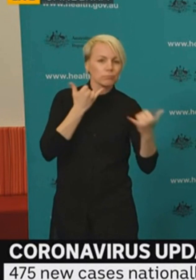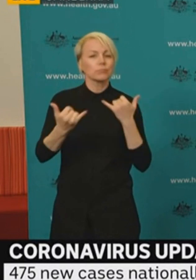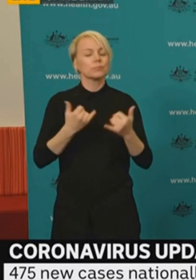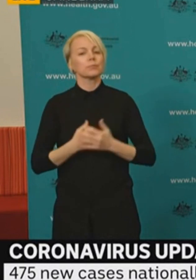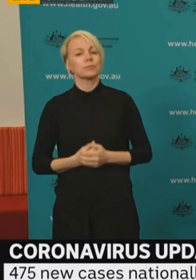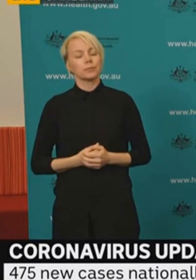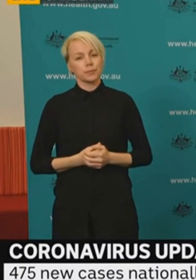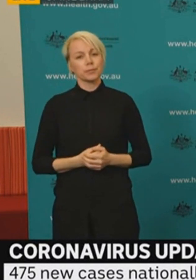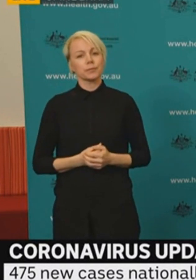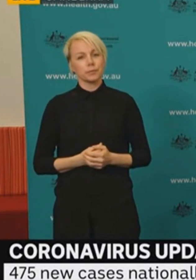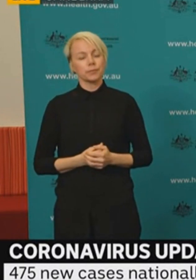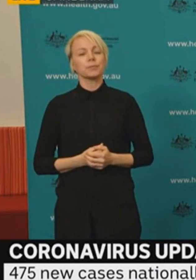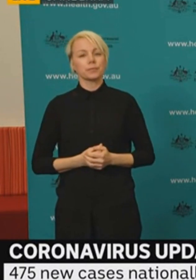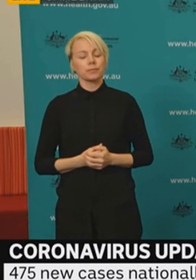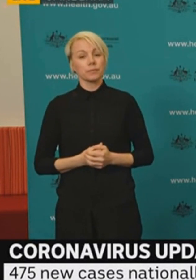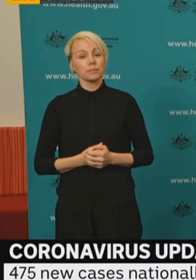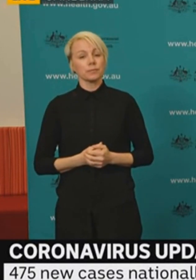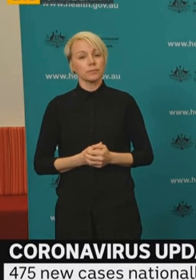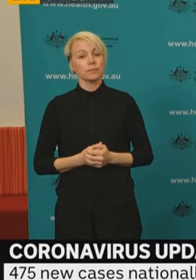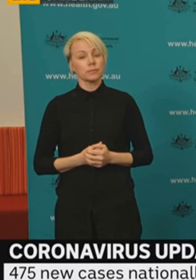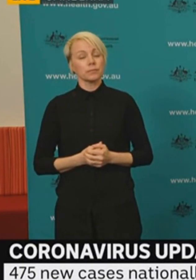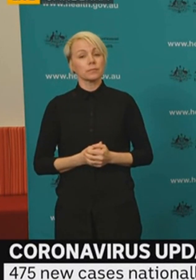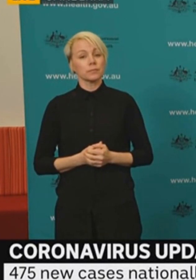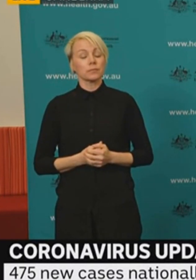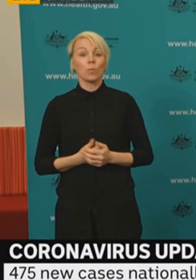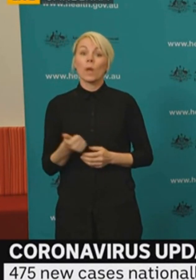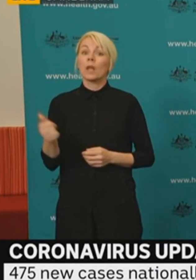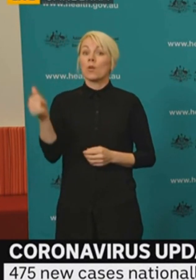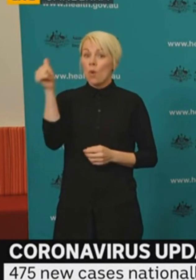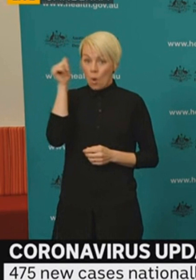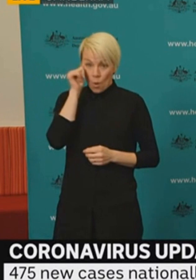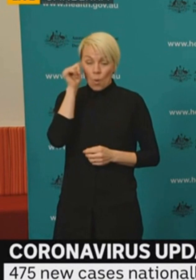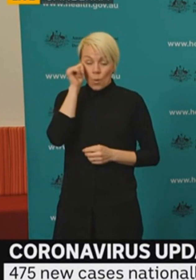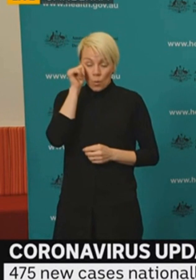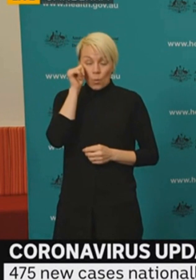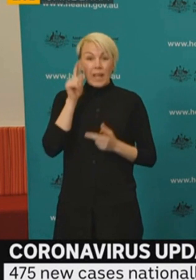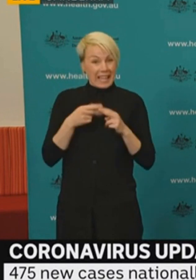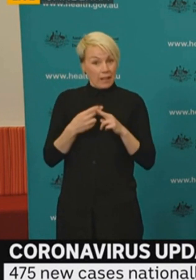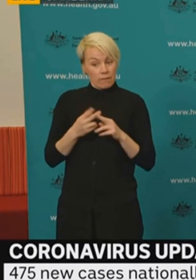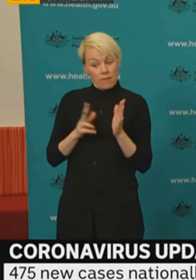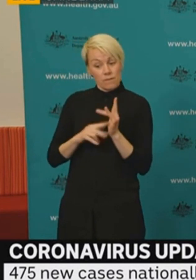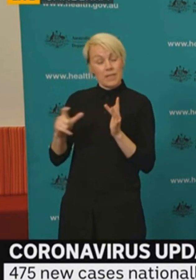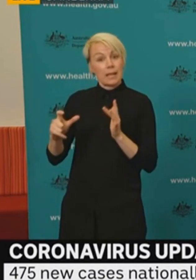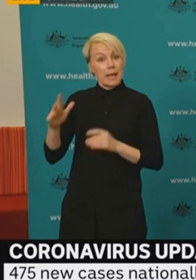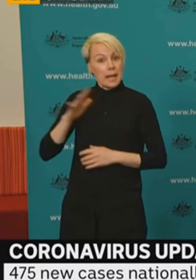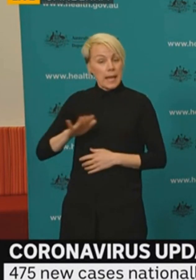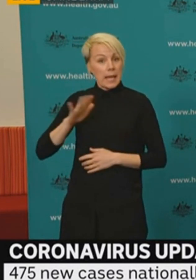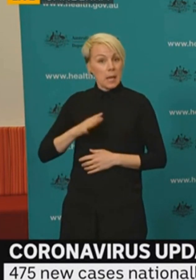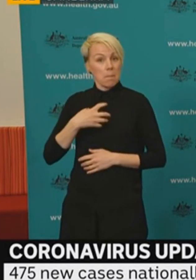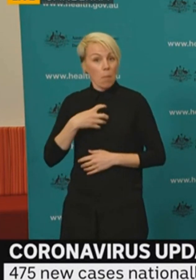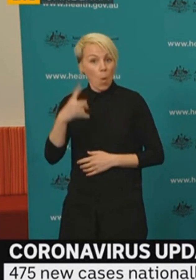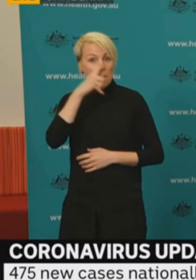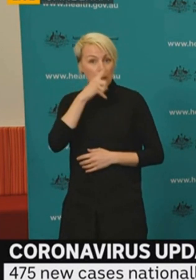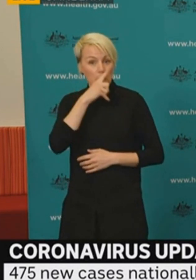we know that if additional resources are required from the ADF to